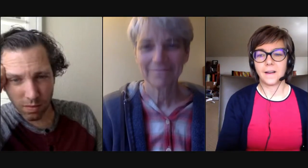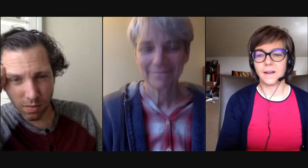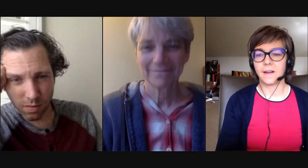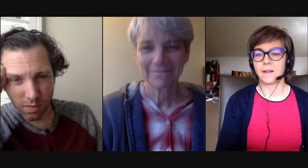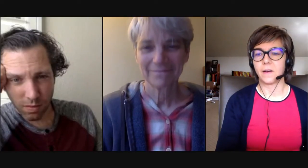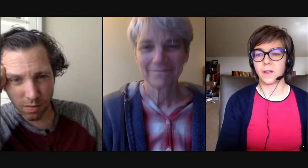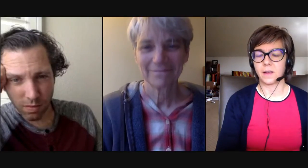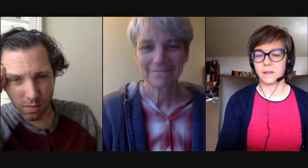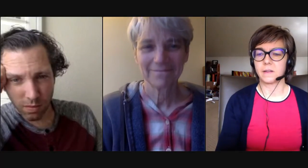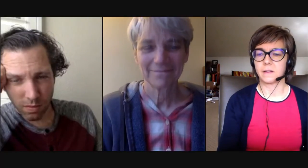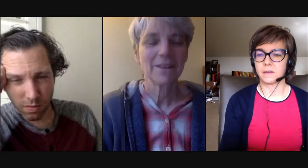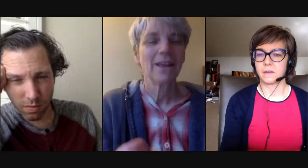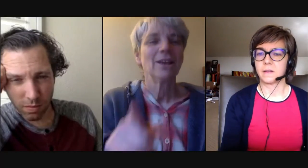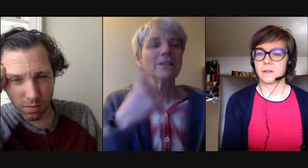Ah, okay.